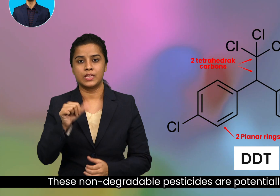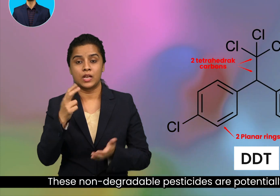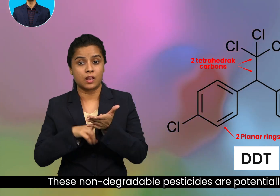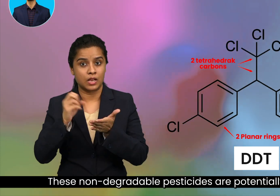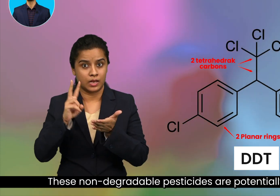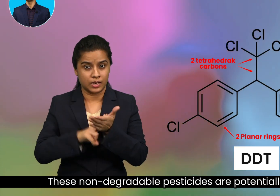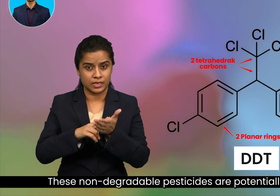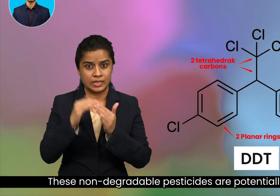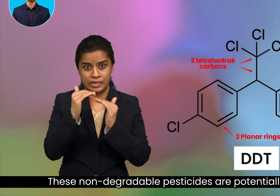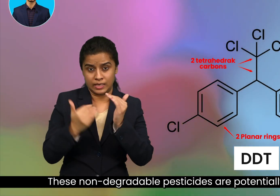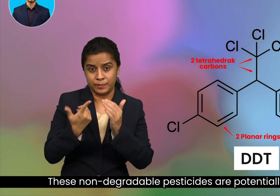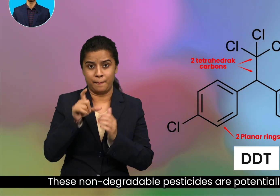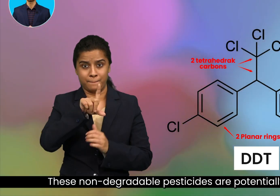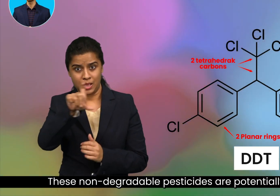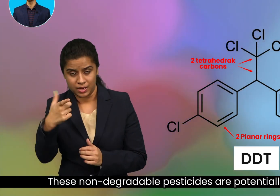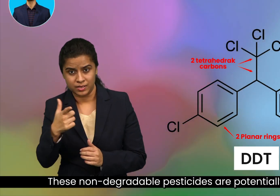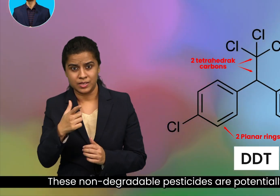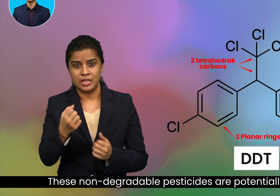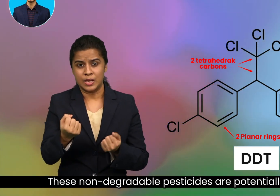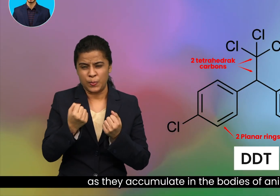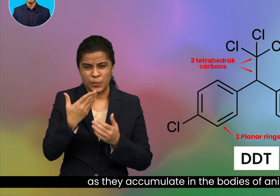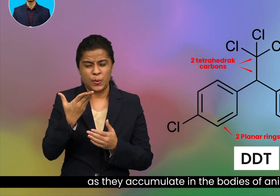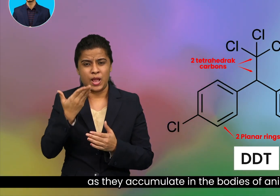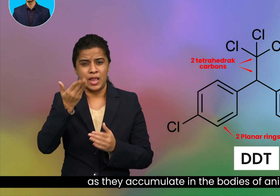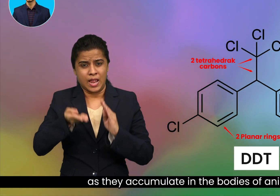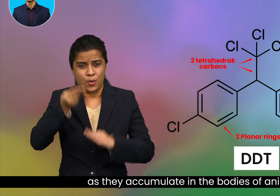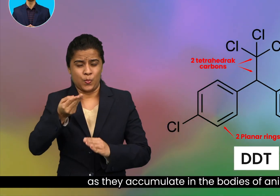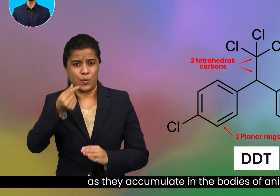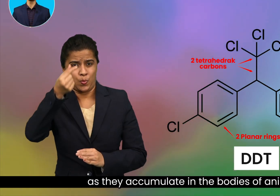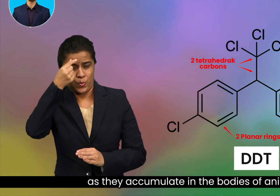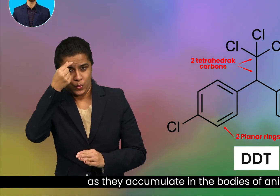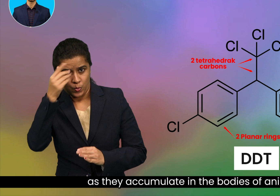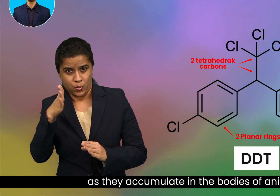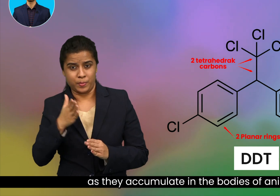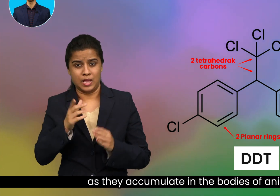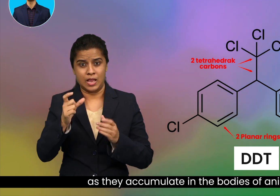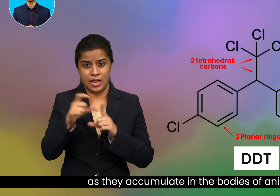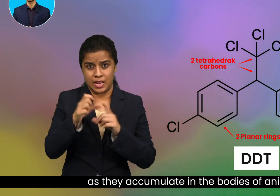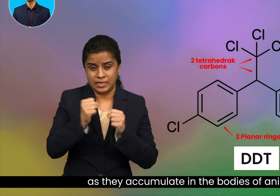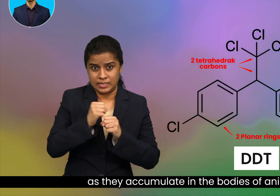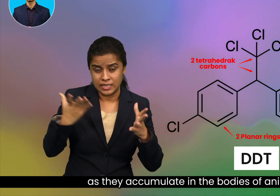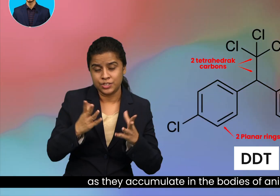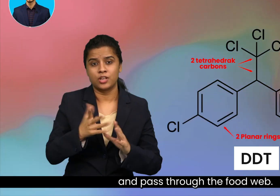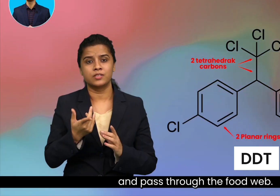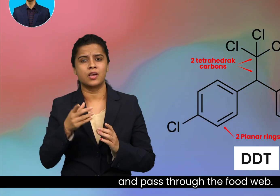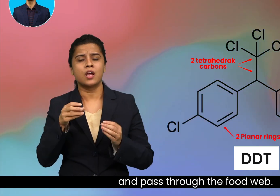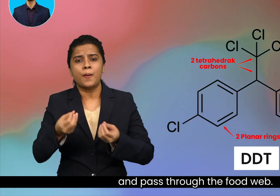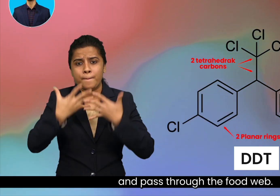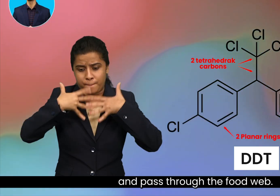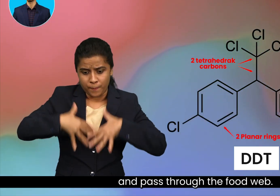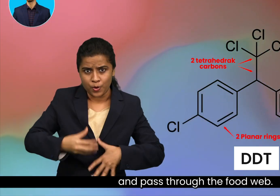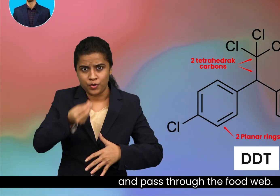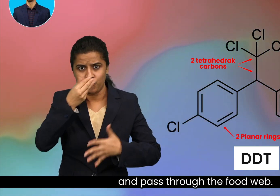These non-degradable pesticides are potentially dangerous as they accumulate in the bodies of animals and pass